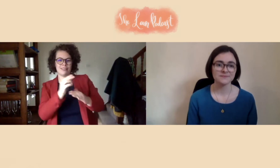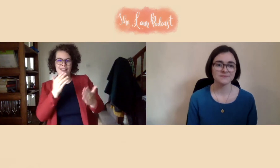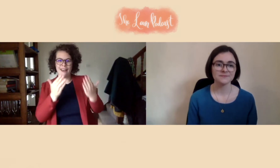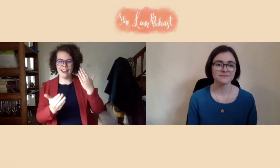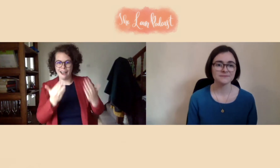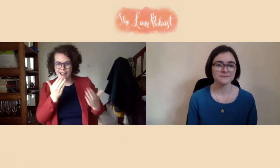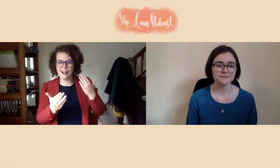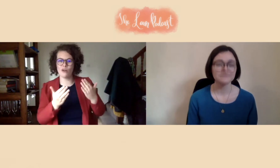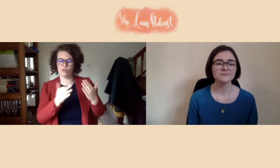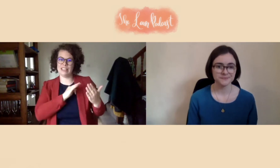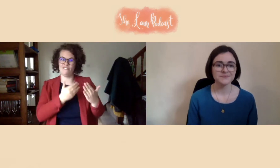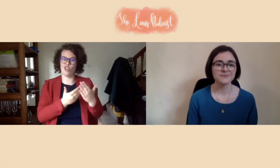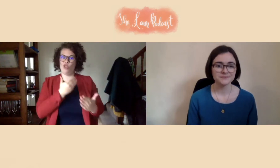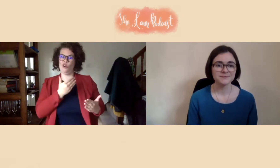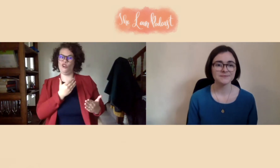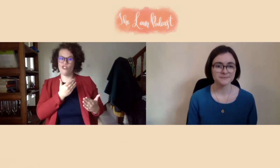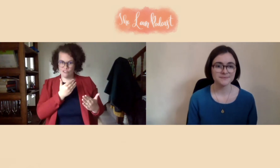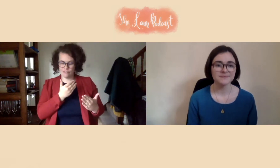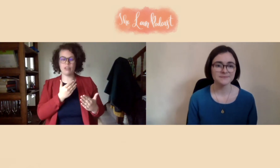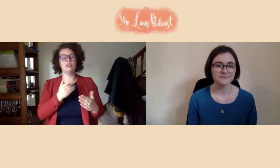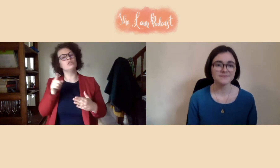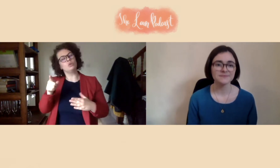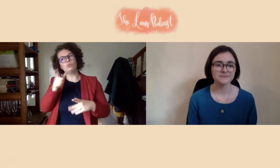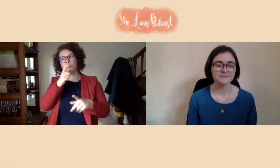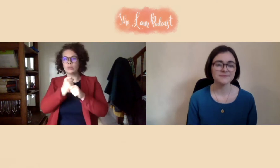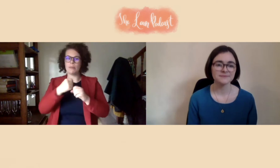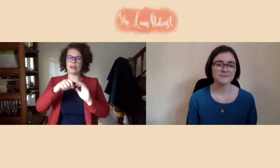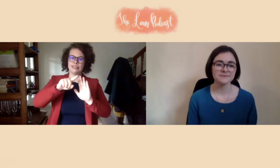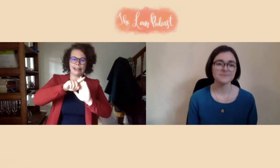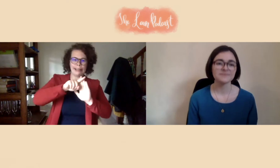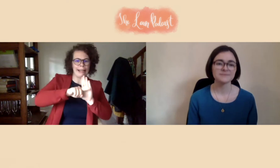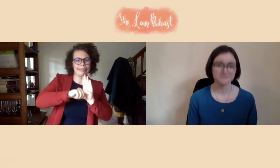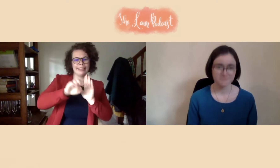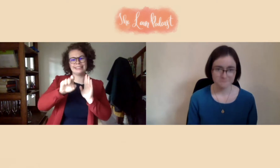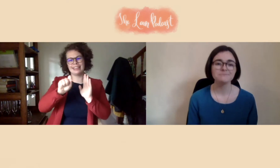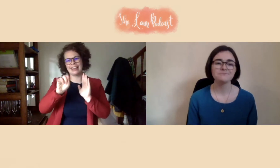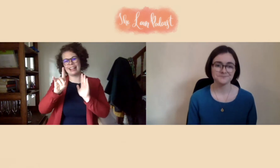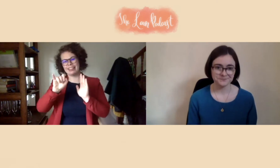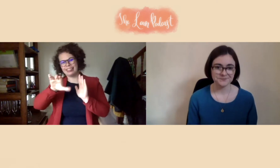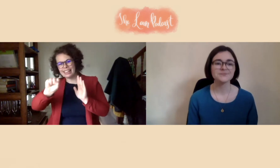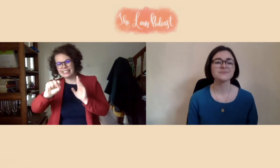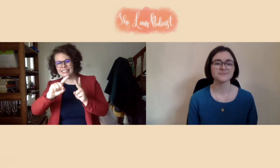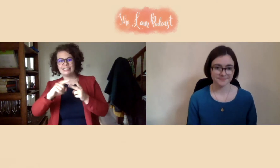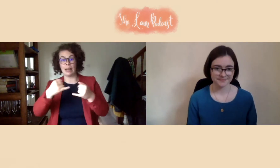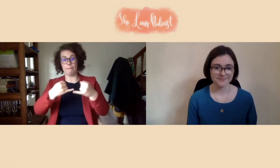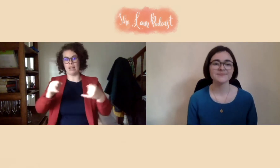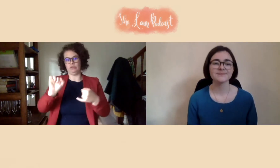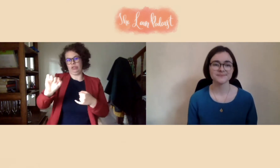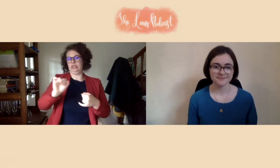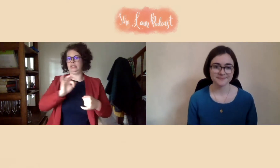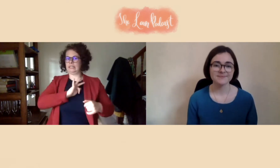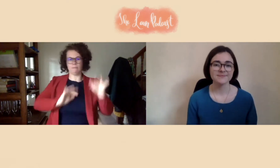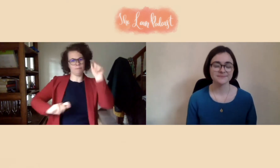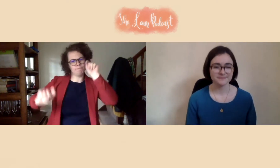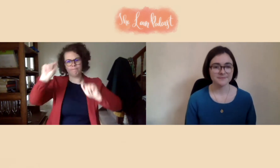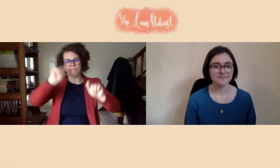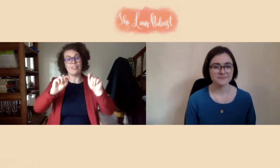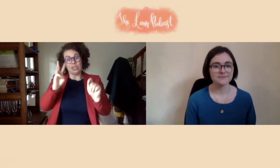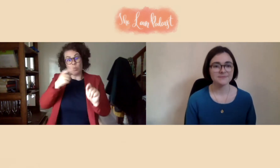supervisory aspect of life where she considers ethics and boundaries, which is why we reached out to her to come onto the podcast to talk